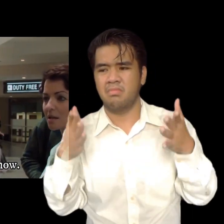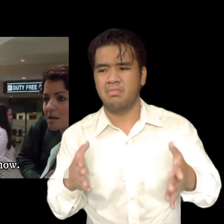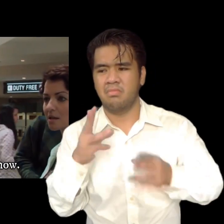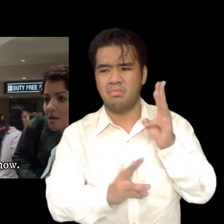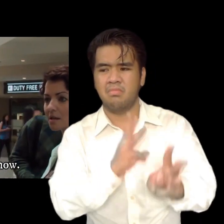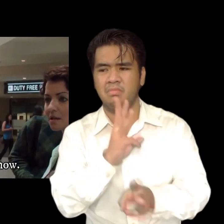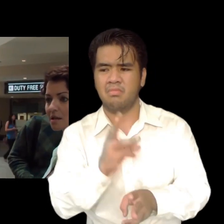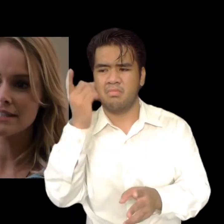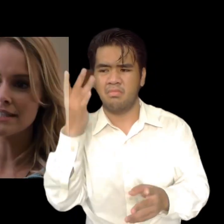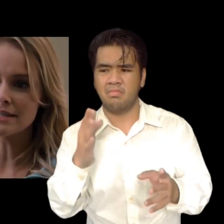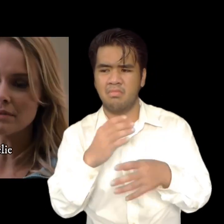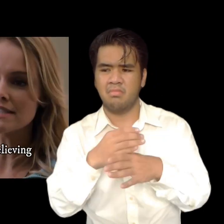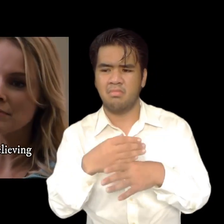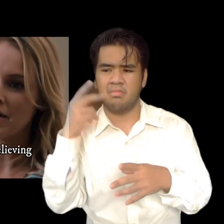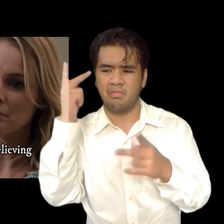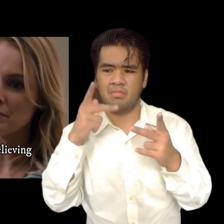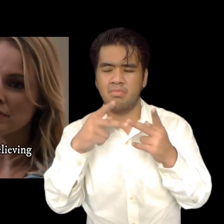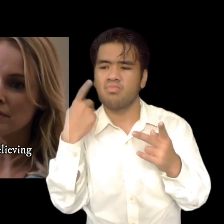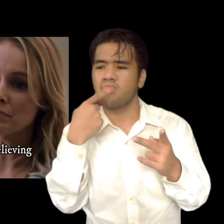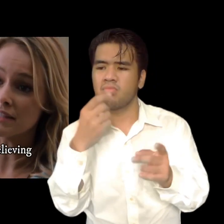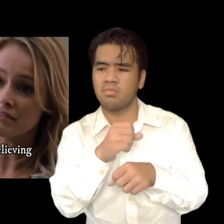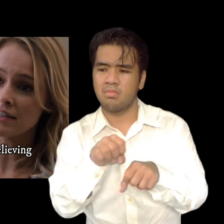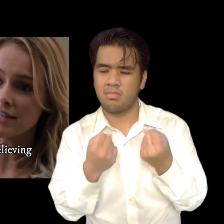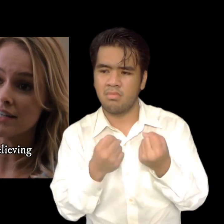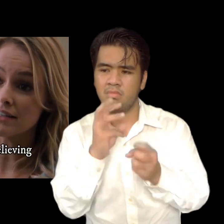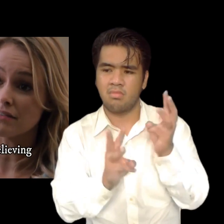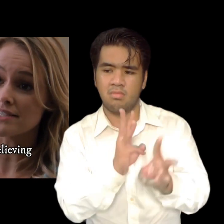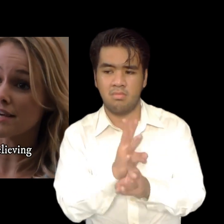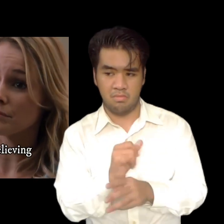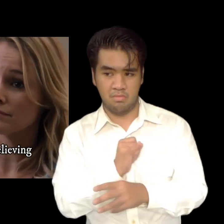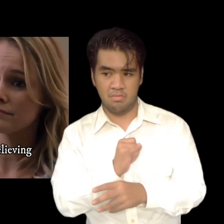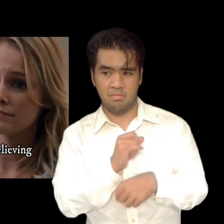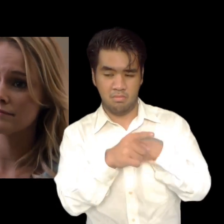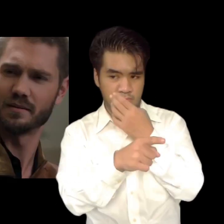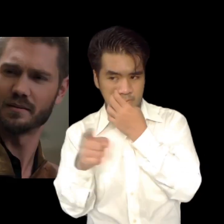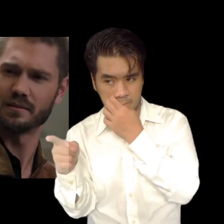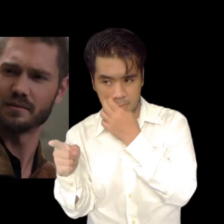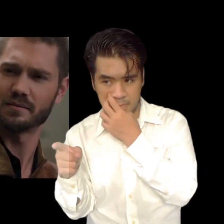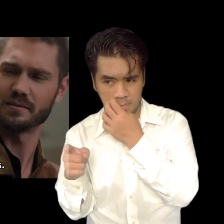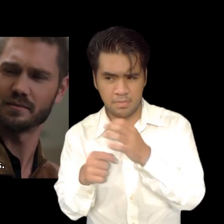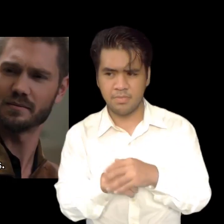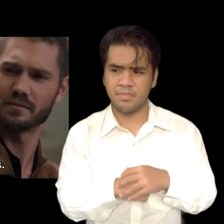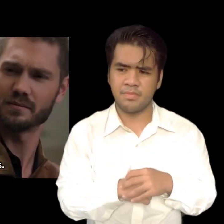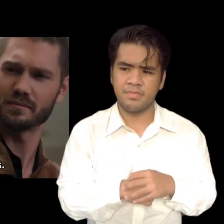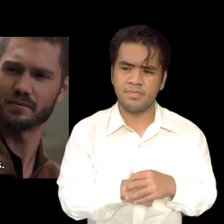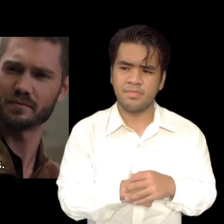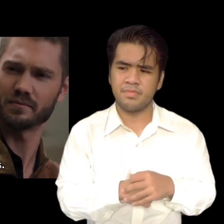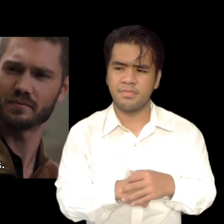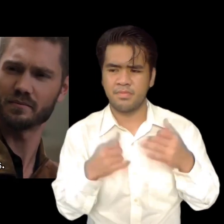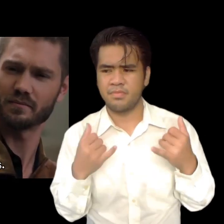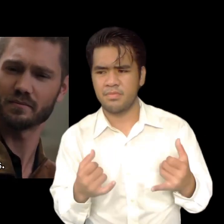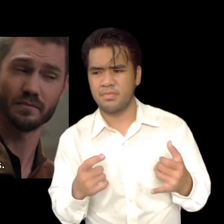know. But somehow people keep believing that he loves them. Now that is mysterious.